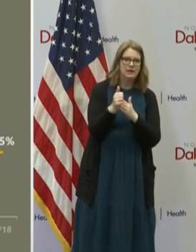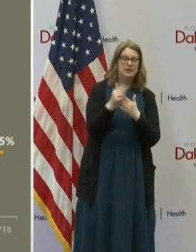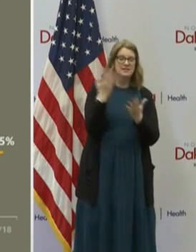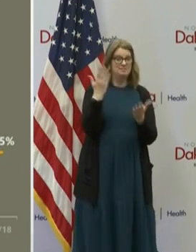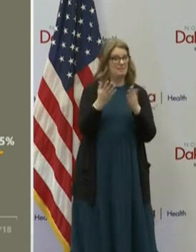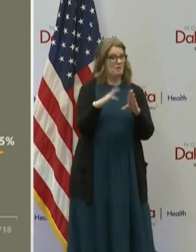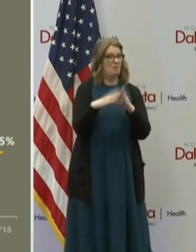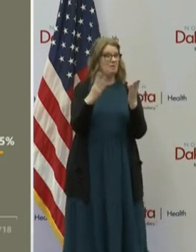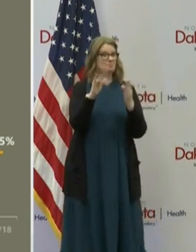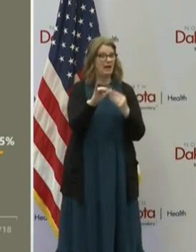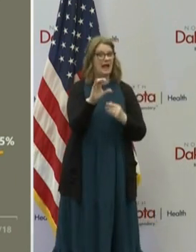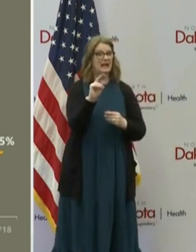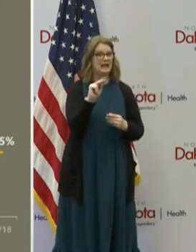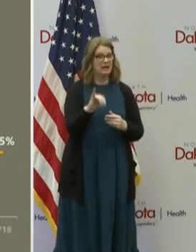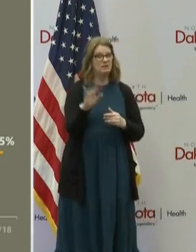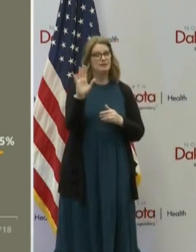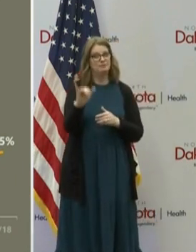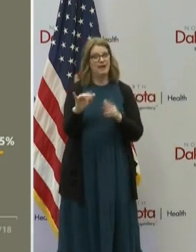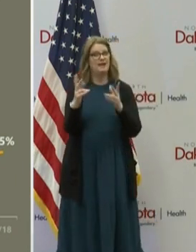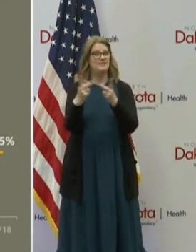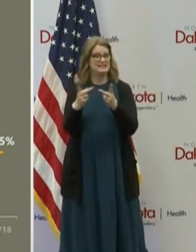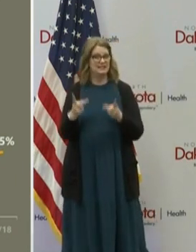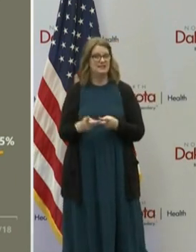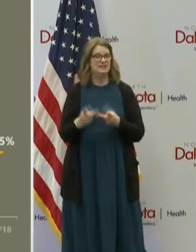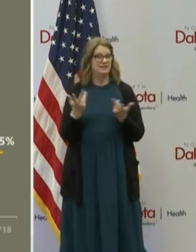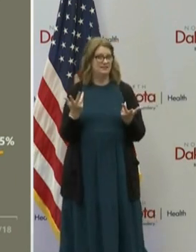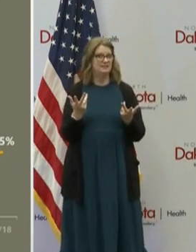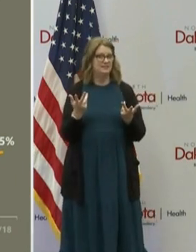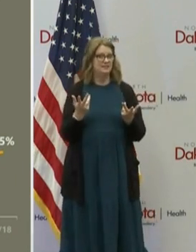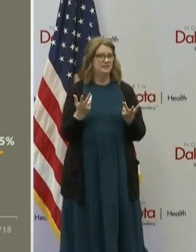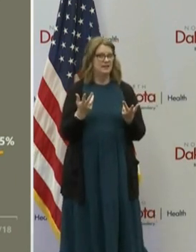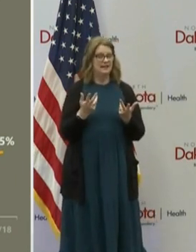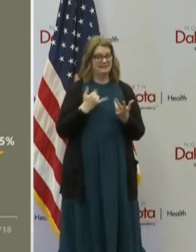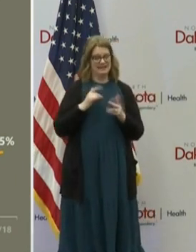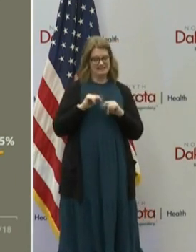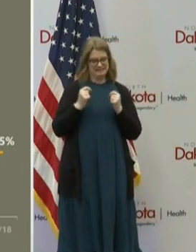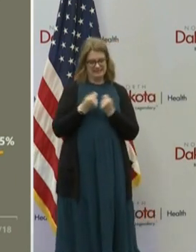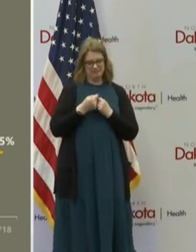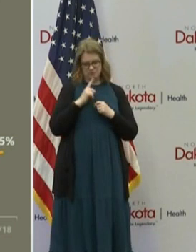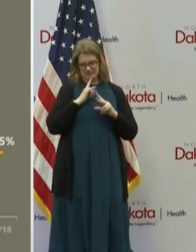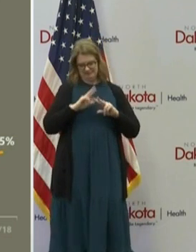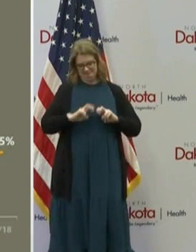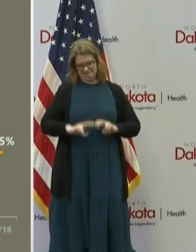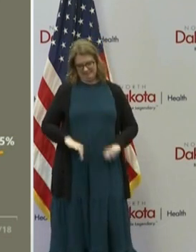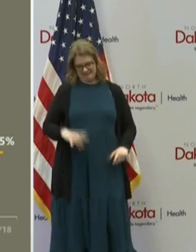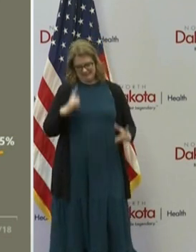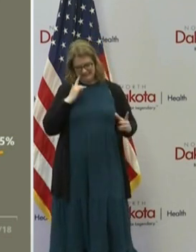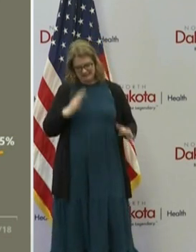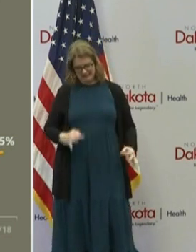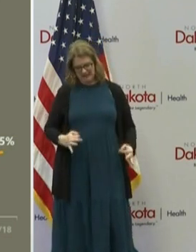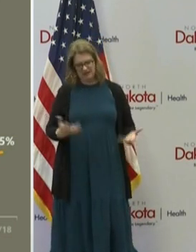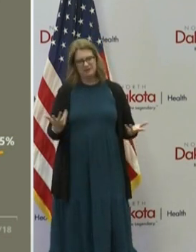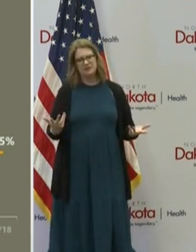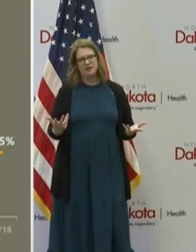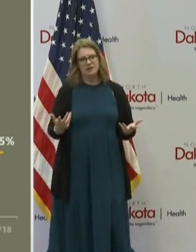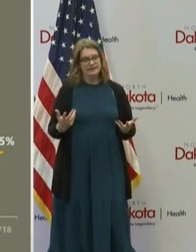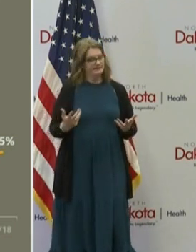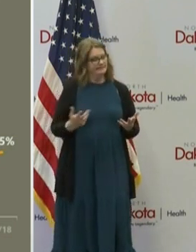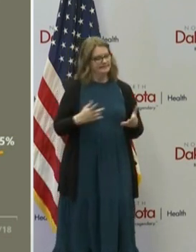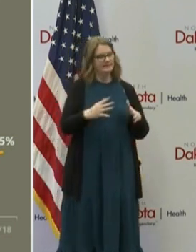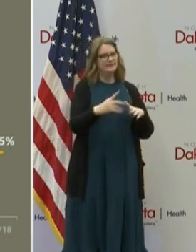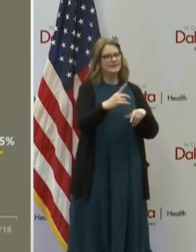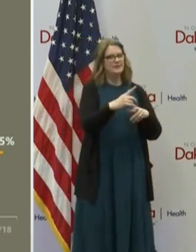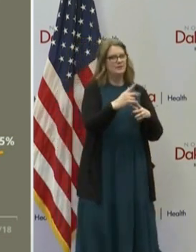by facility is probably what the team is really digging into right now, because, opening up a long-term care facility